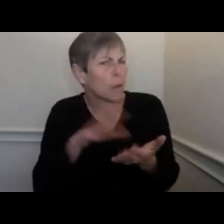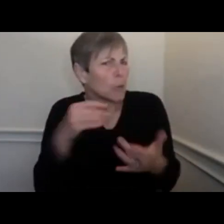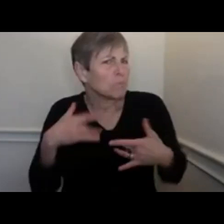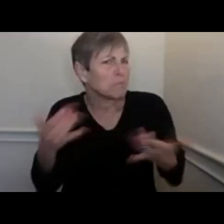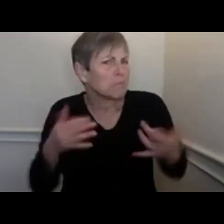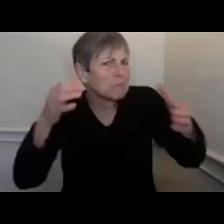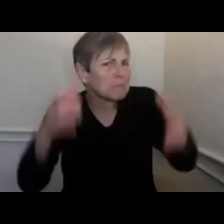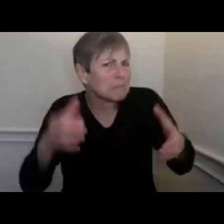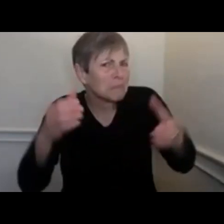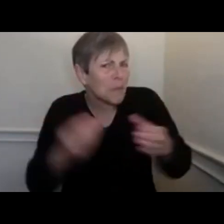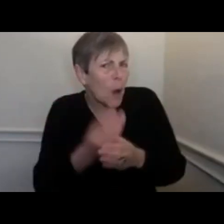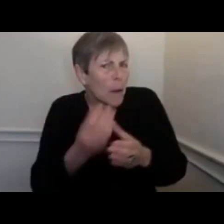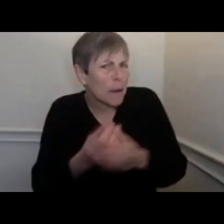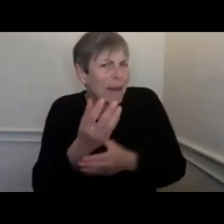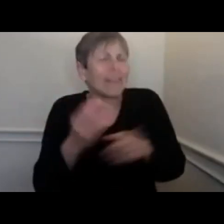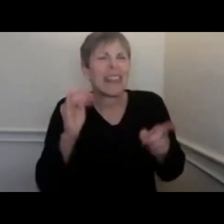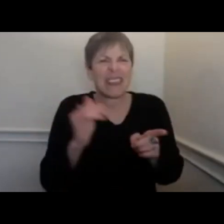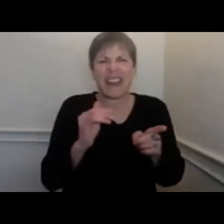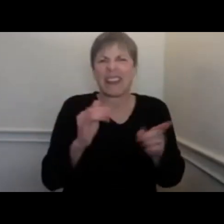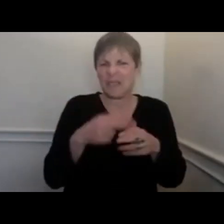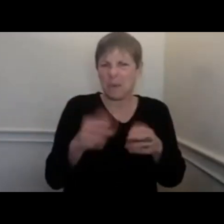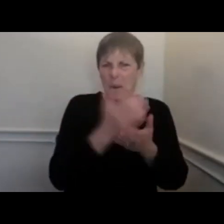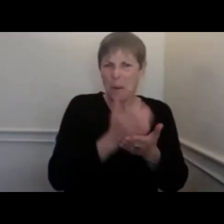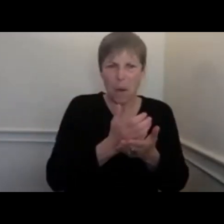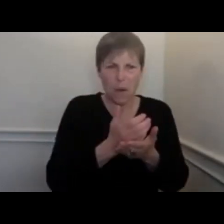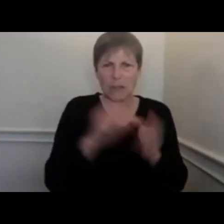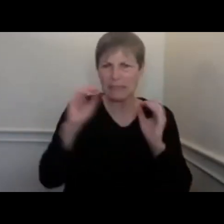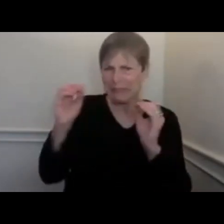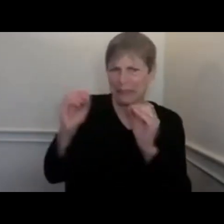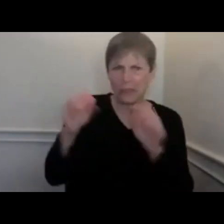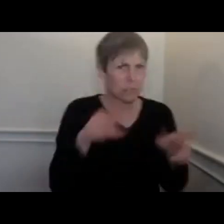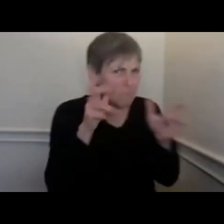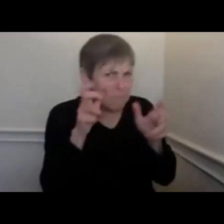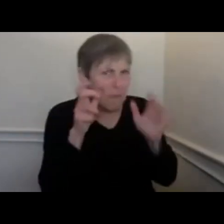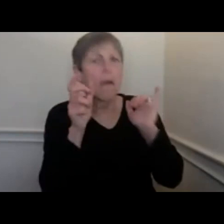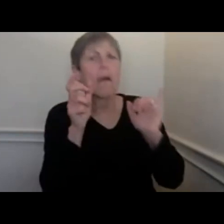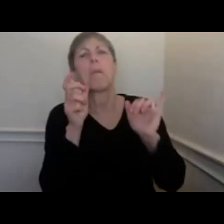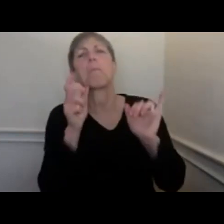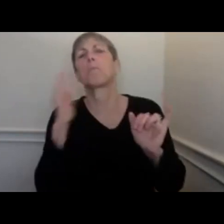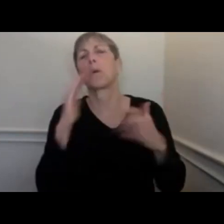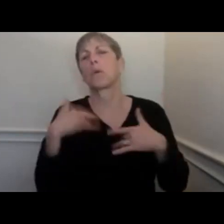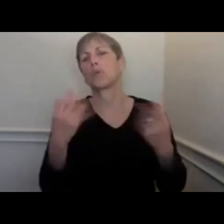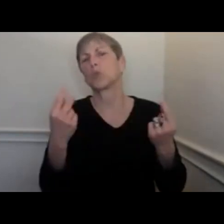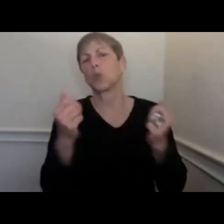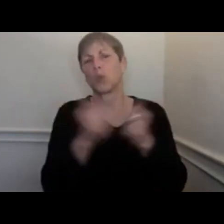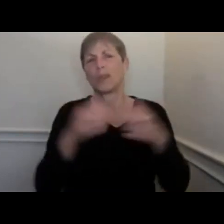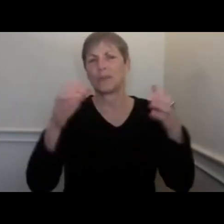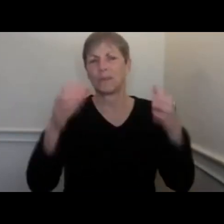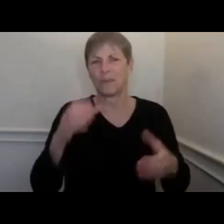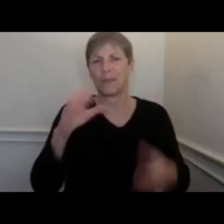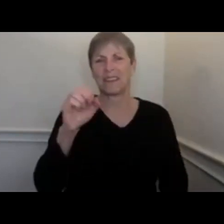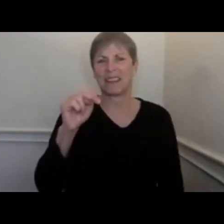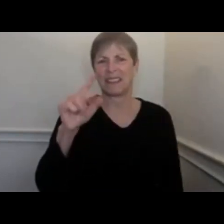that mini course on container gardening will do wonders to set you up for